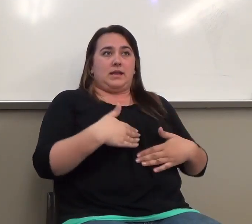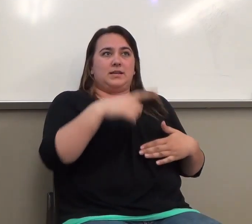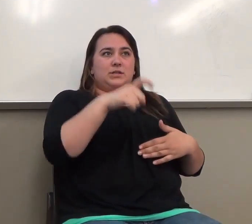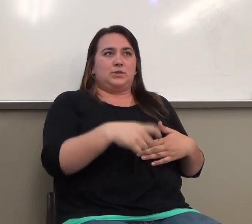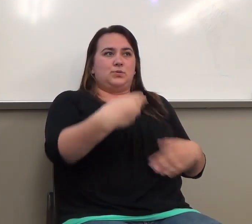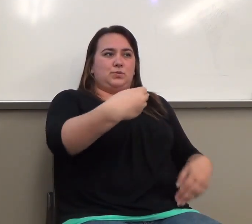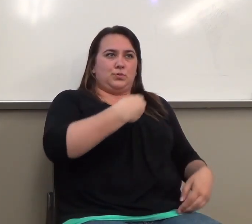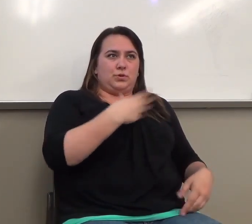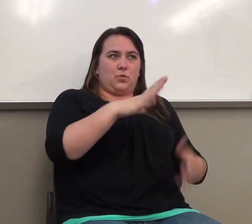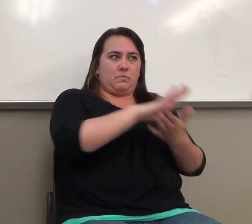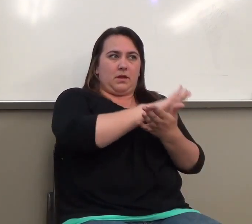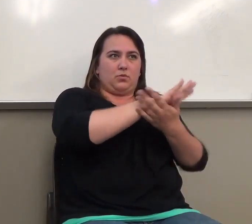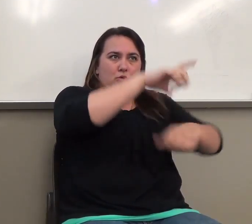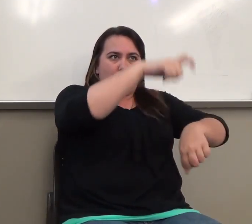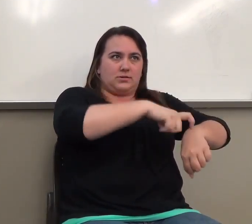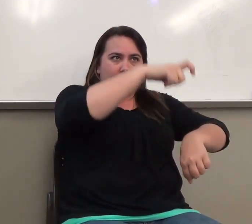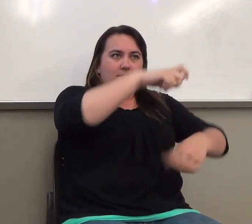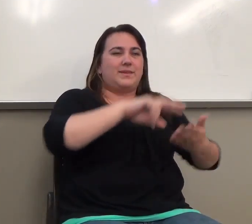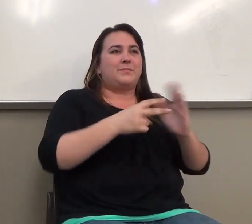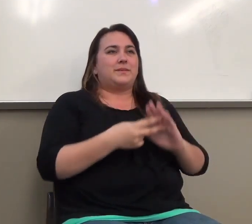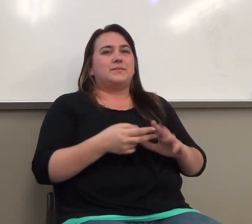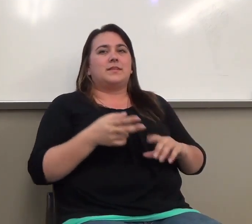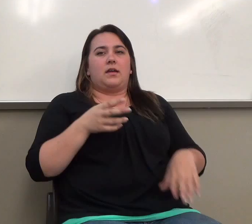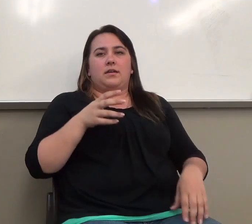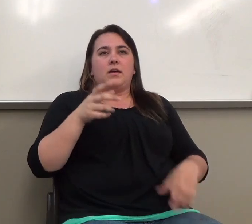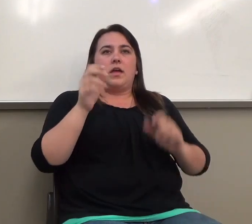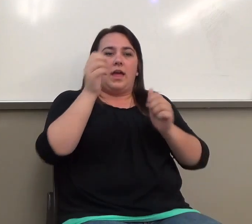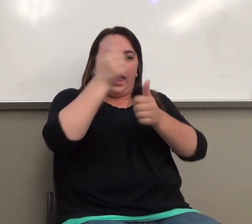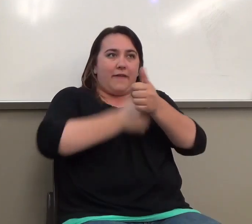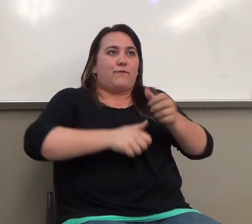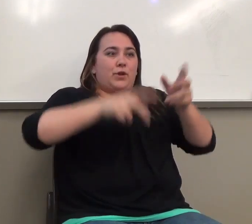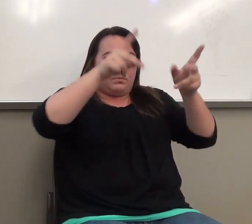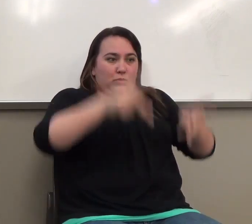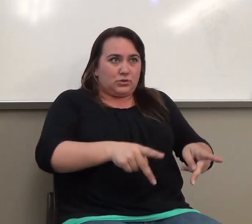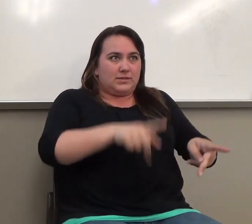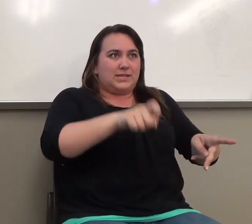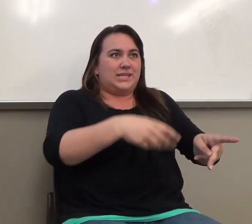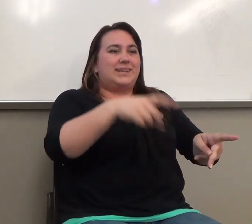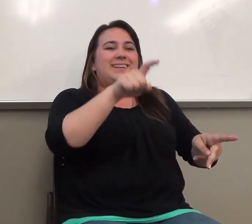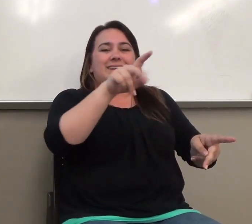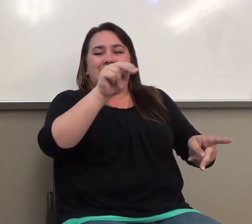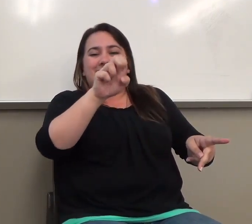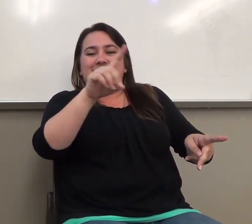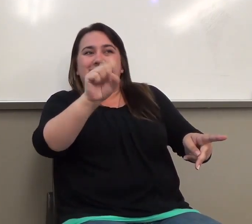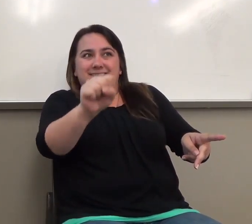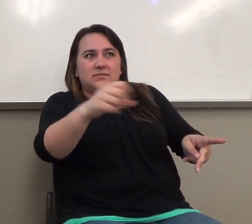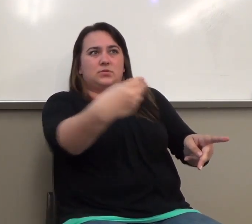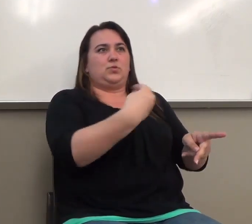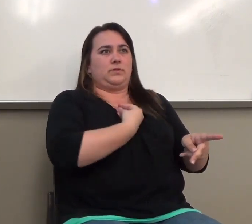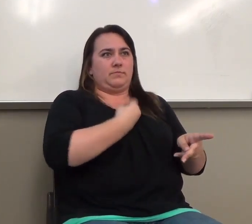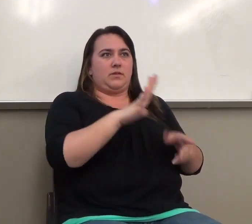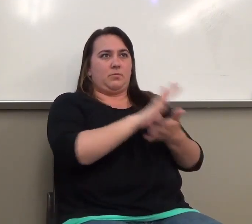Everybody, and so when I say everybody needs to turn their paper in on time, I'm